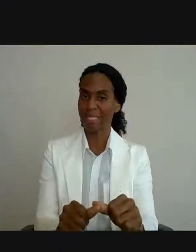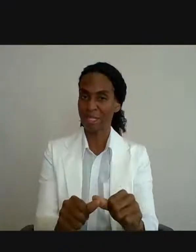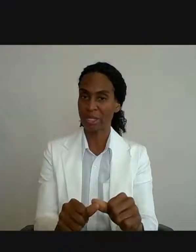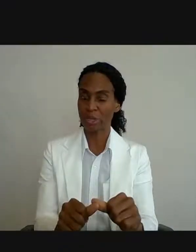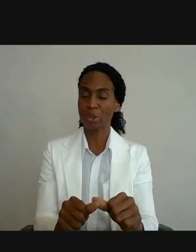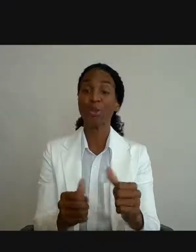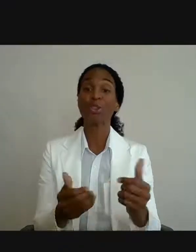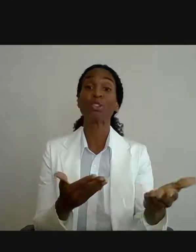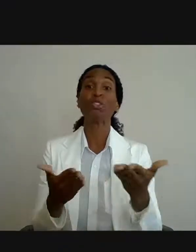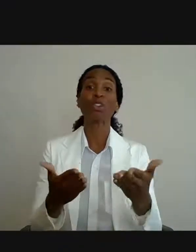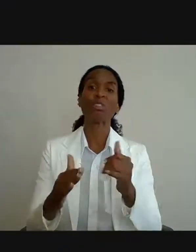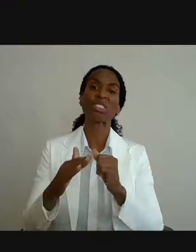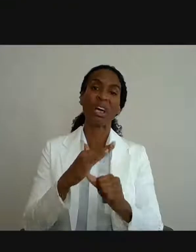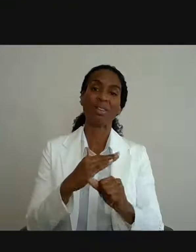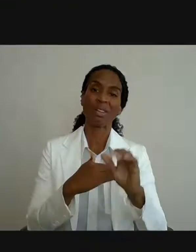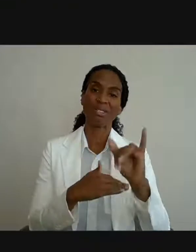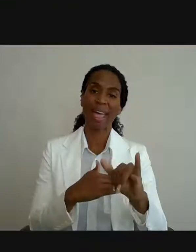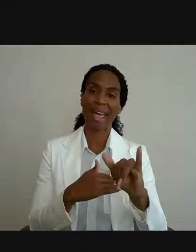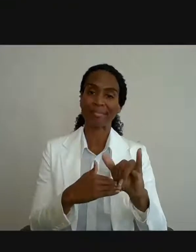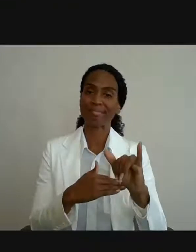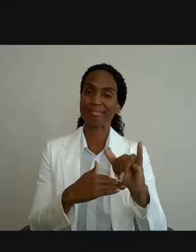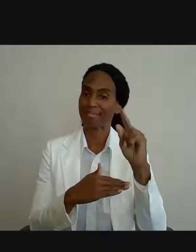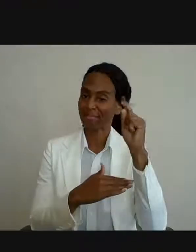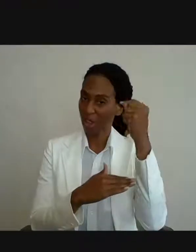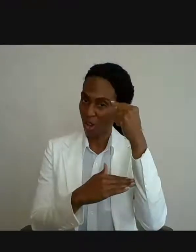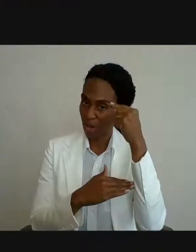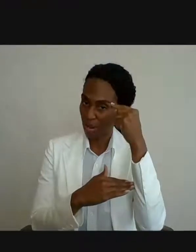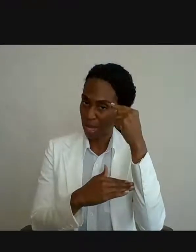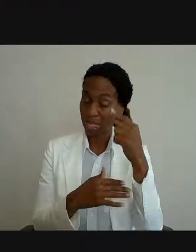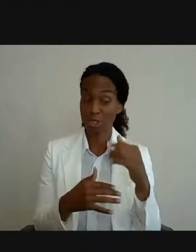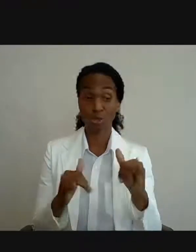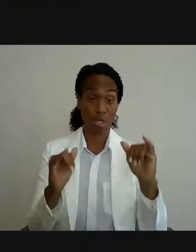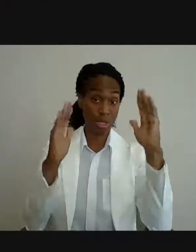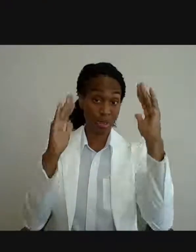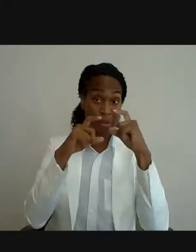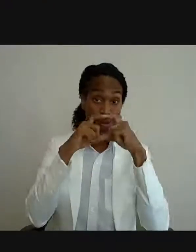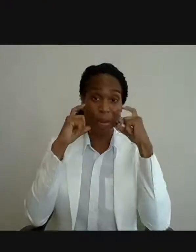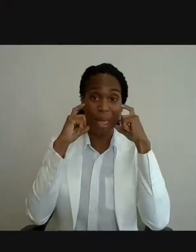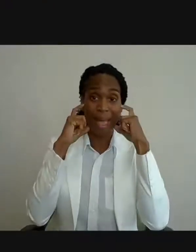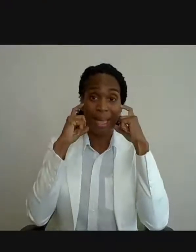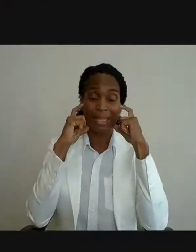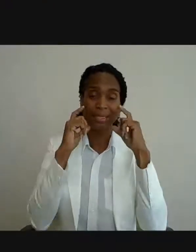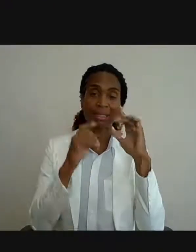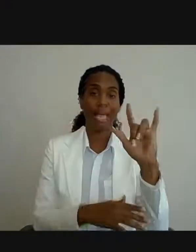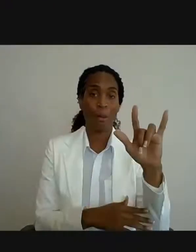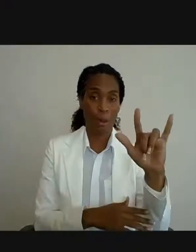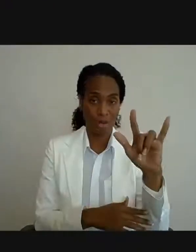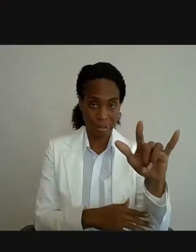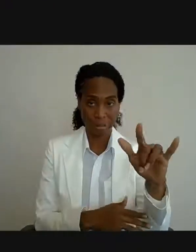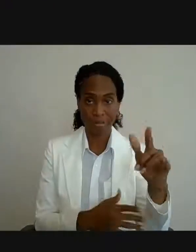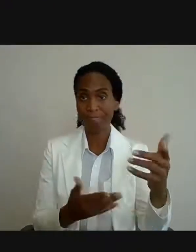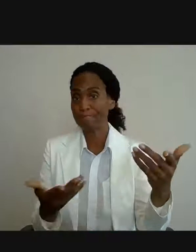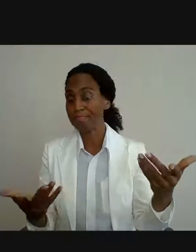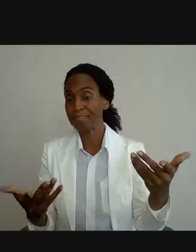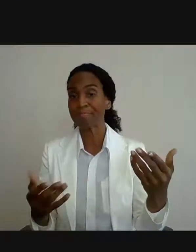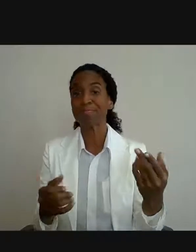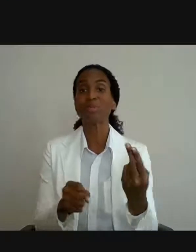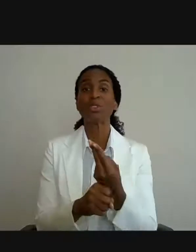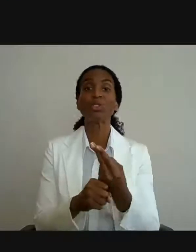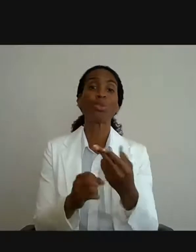services governed by them. So you should still expect to wear a mask at airports while using